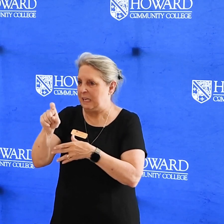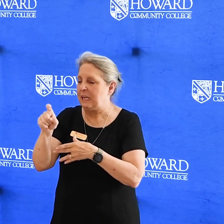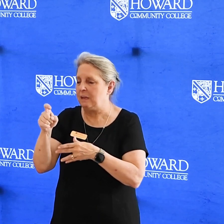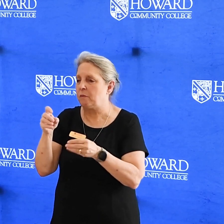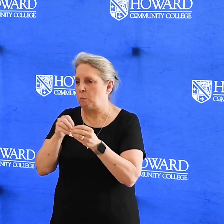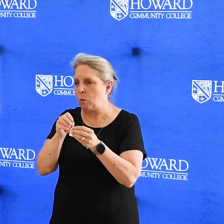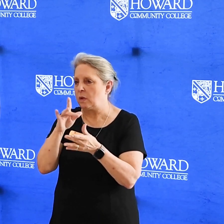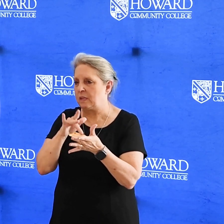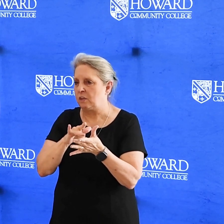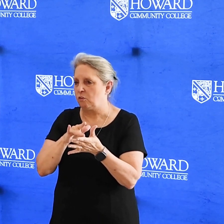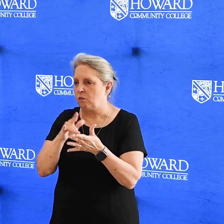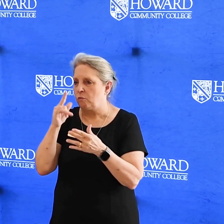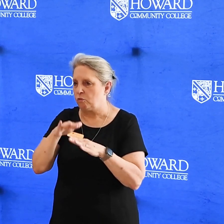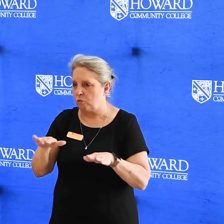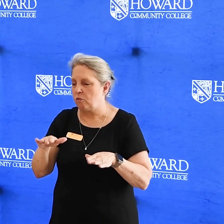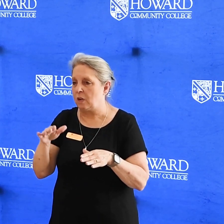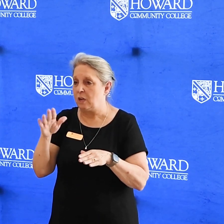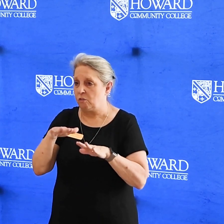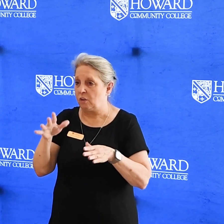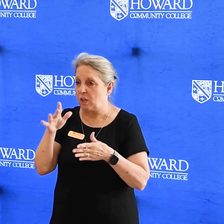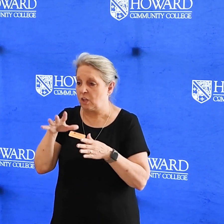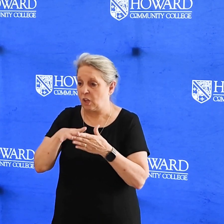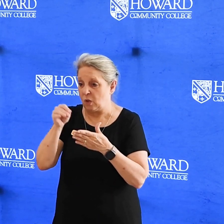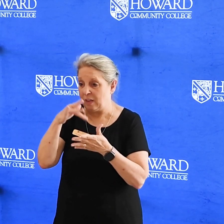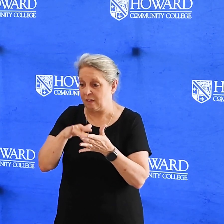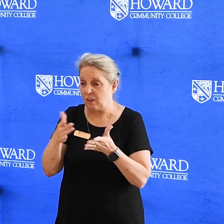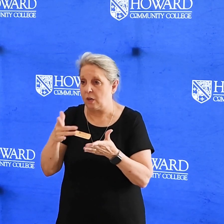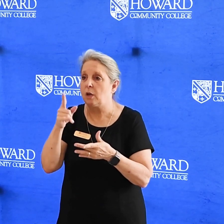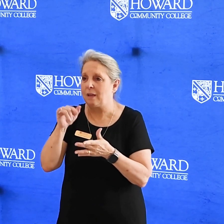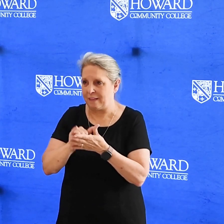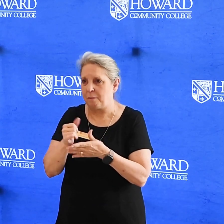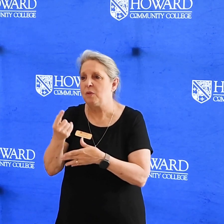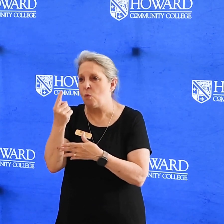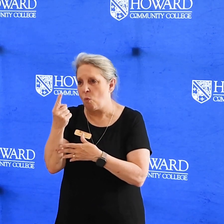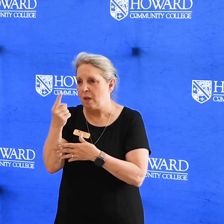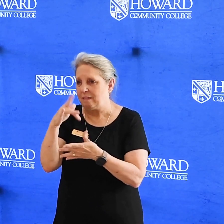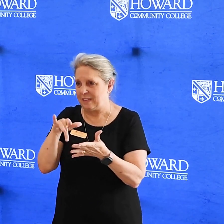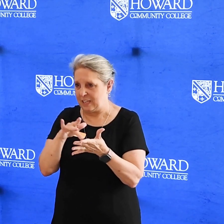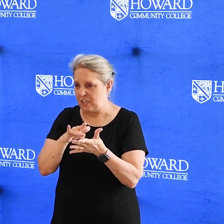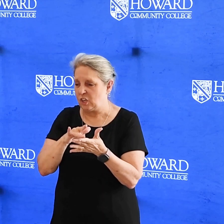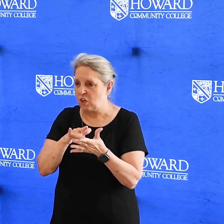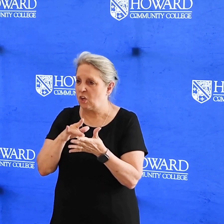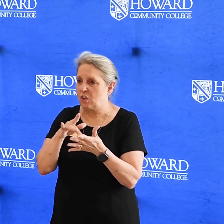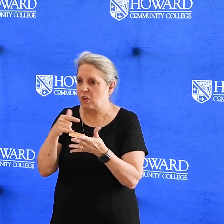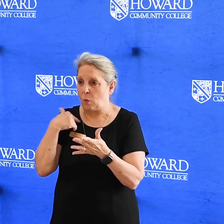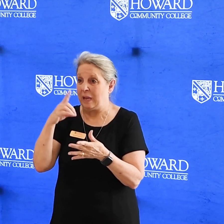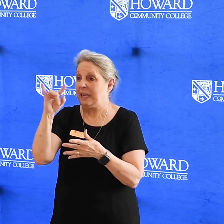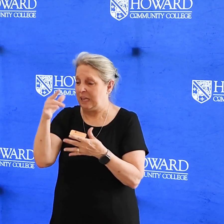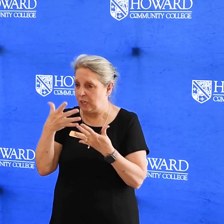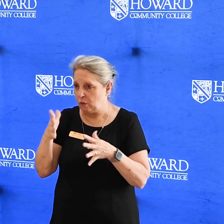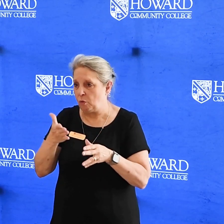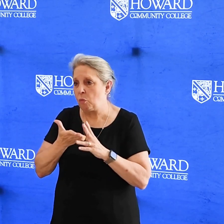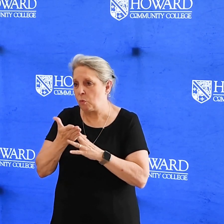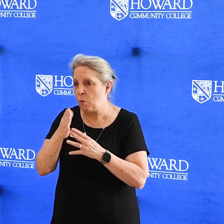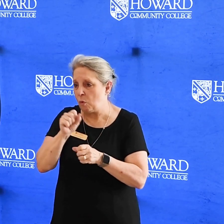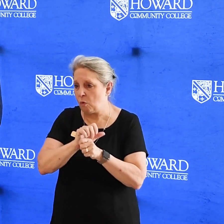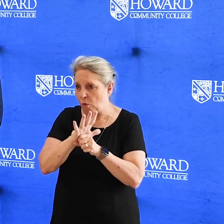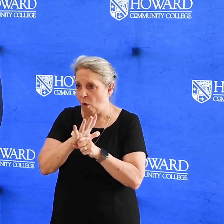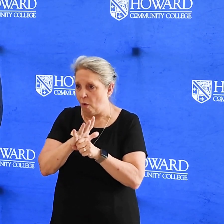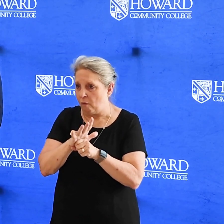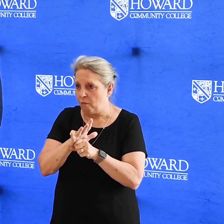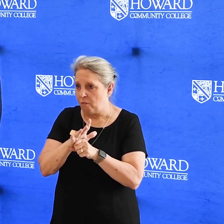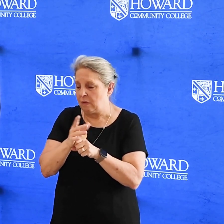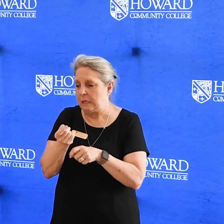The Children's Learning Center where we have gathered today was one of the centers that we lost during COVID, eliminating the